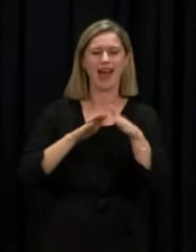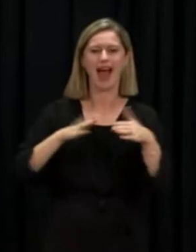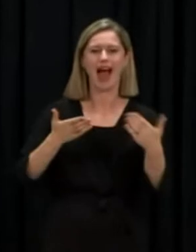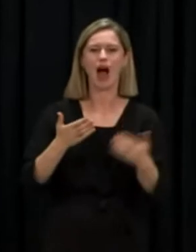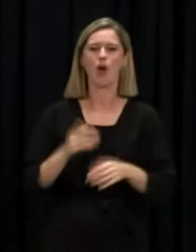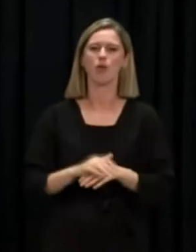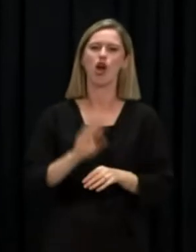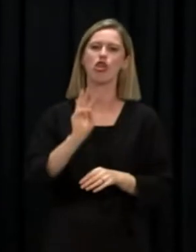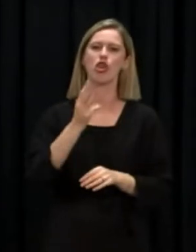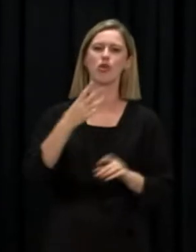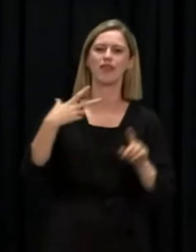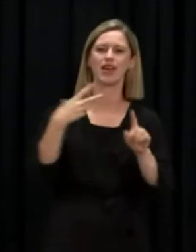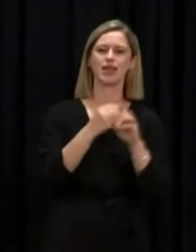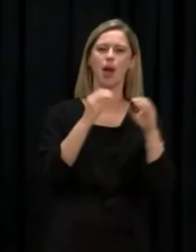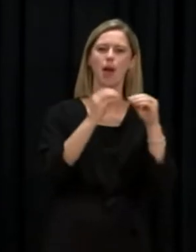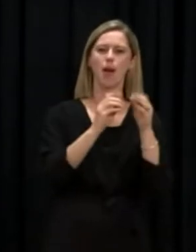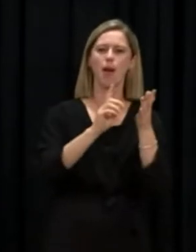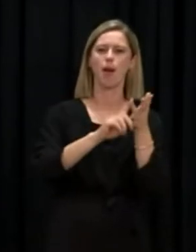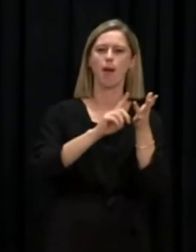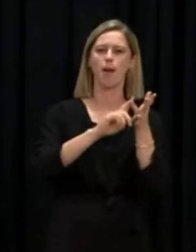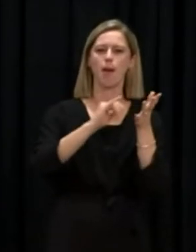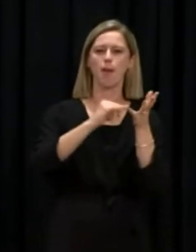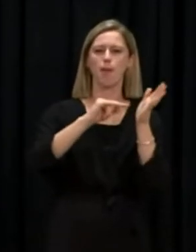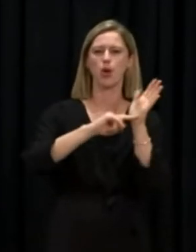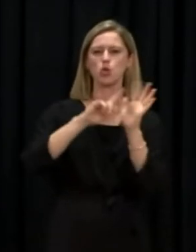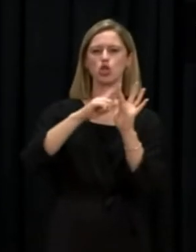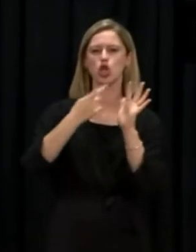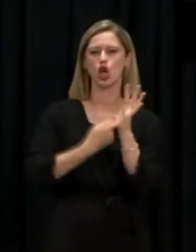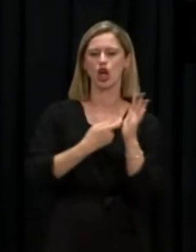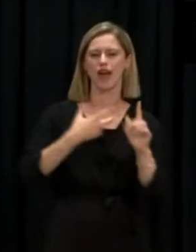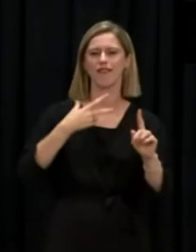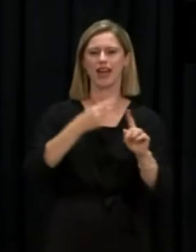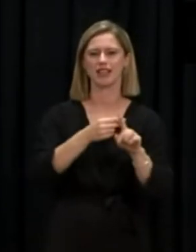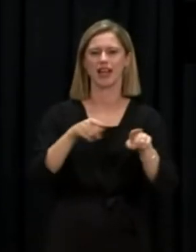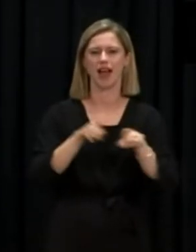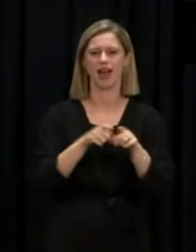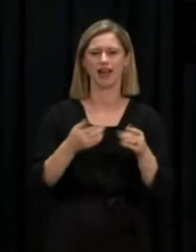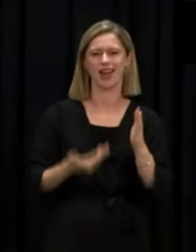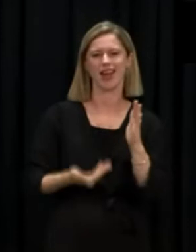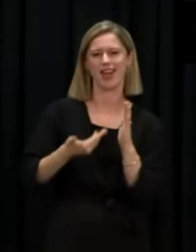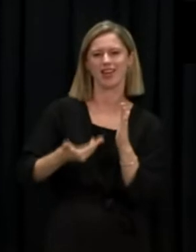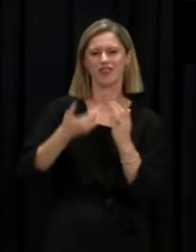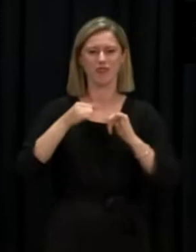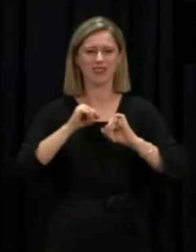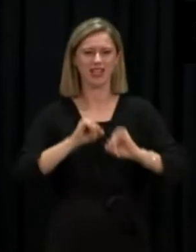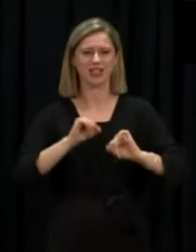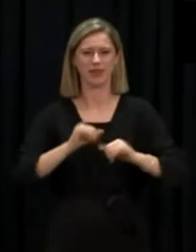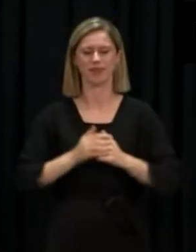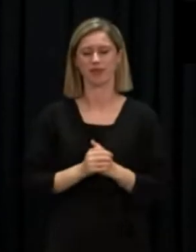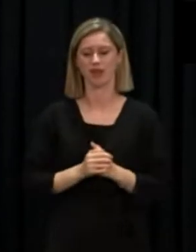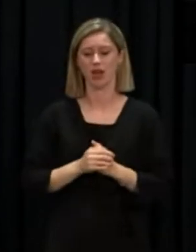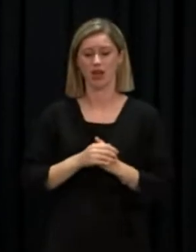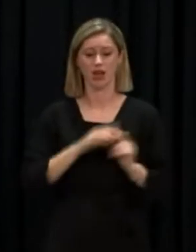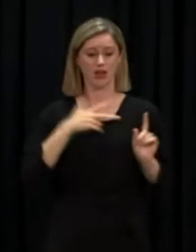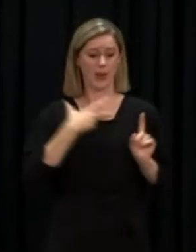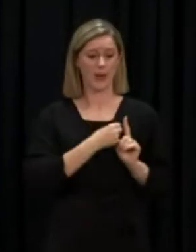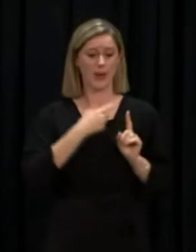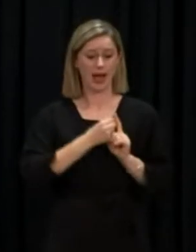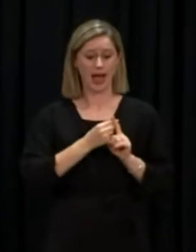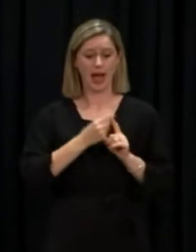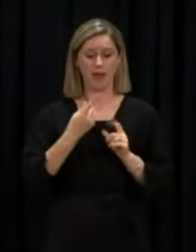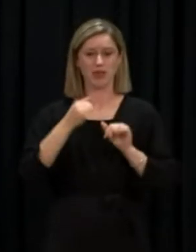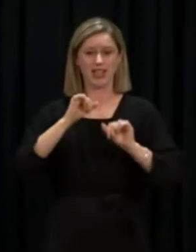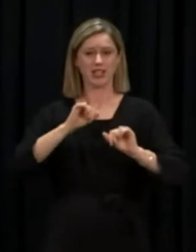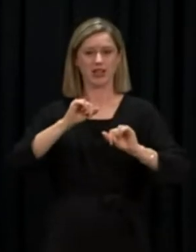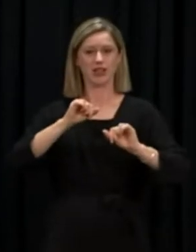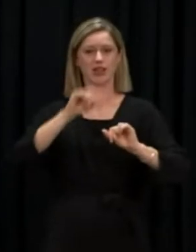boosters. Boosters are a belt and braces approach. Lifelong protection from vaccines is not always possible, and we see that in the